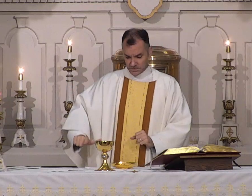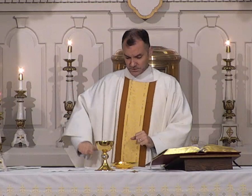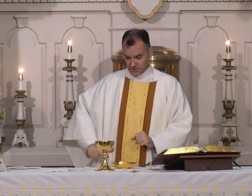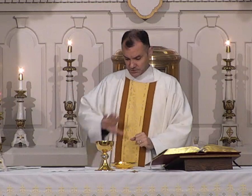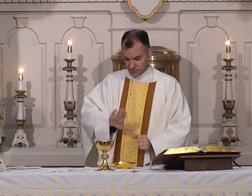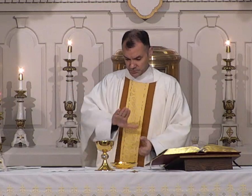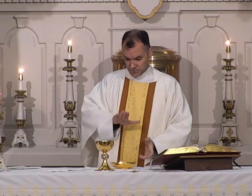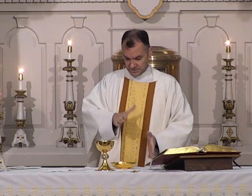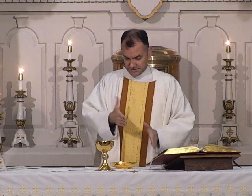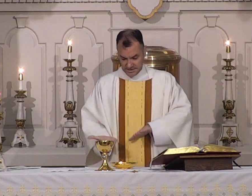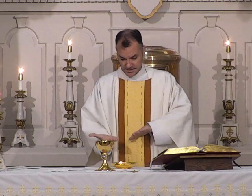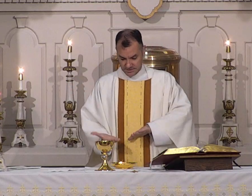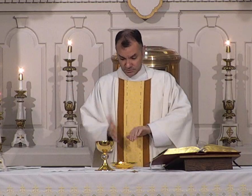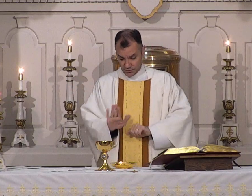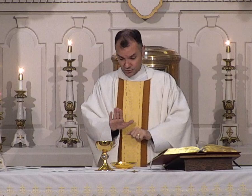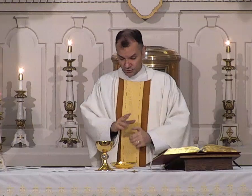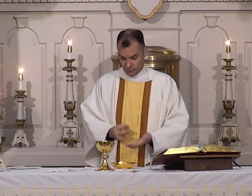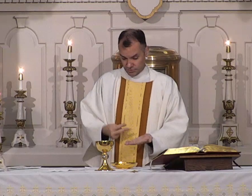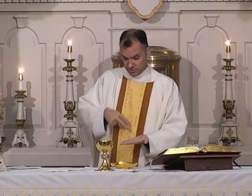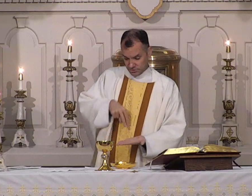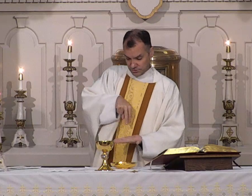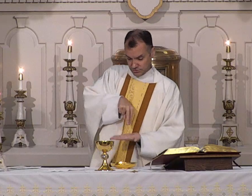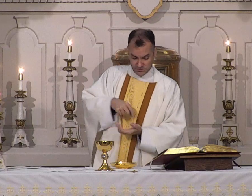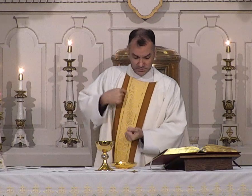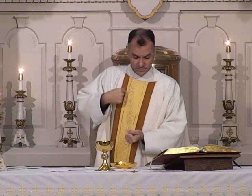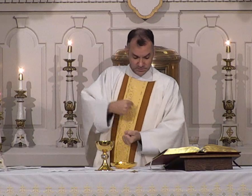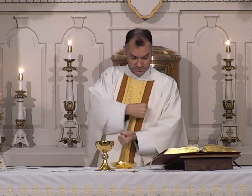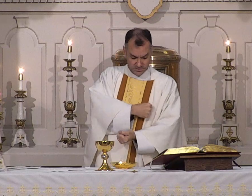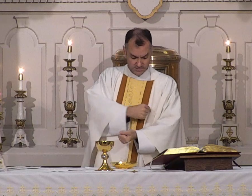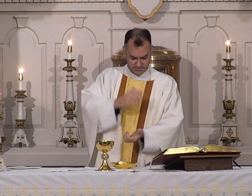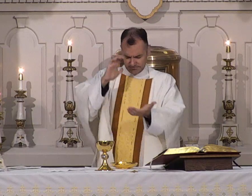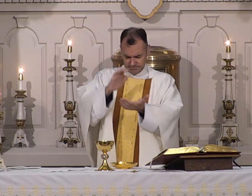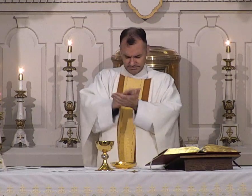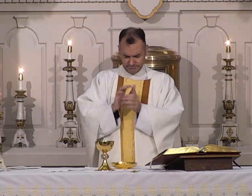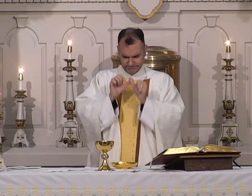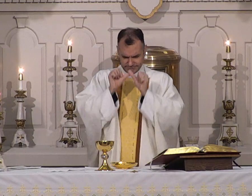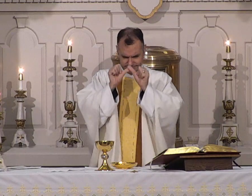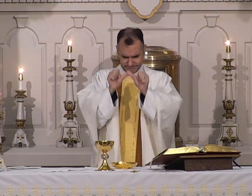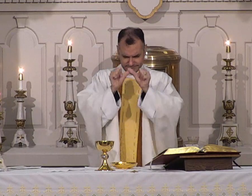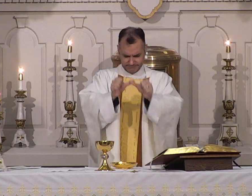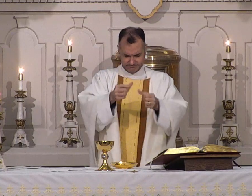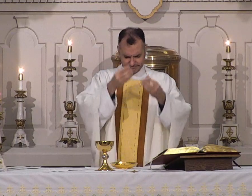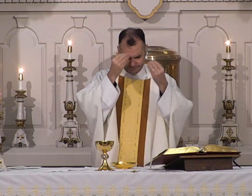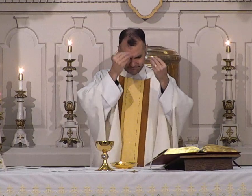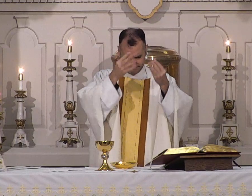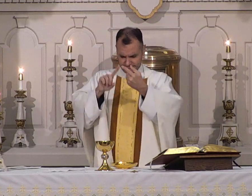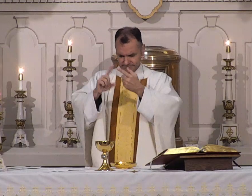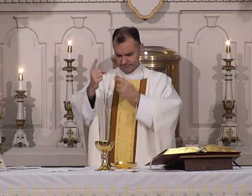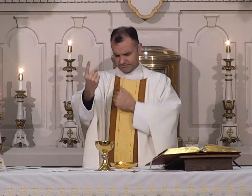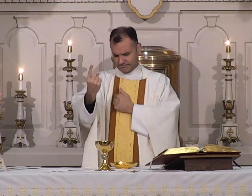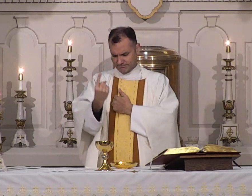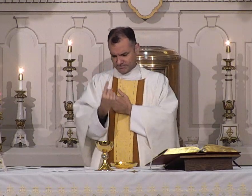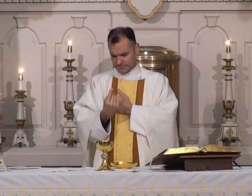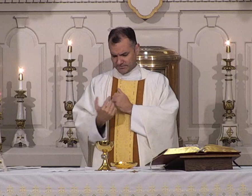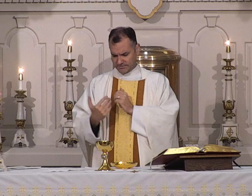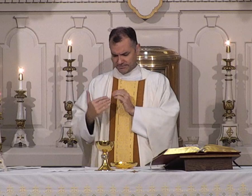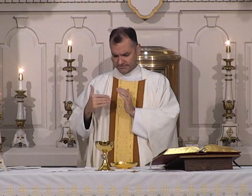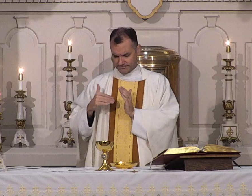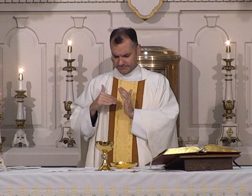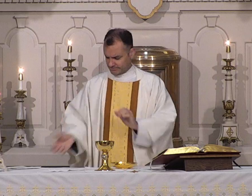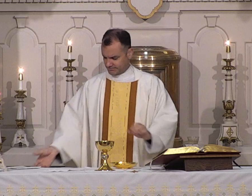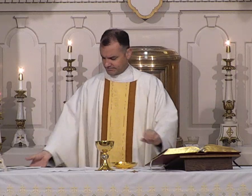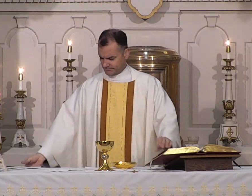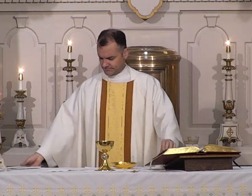We proclaim your death, O Lord, and profess your resurrection until you come again.